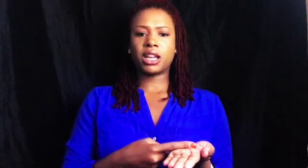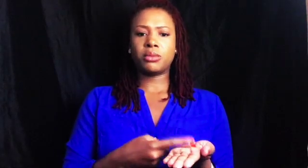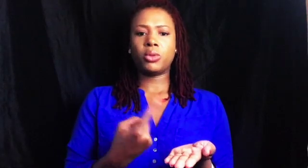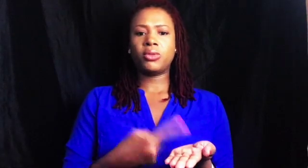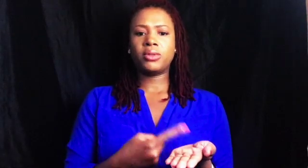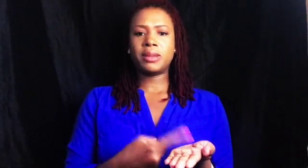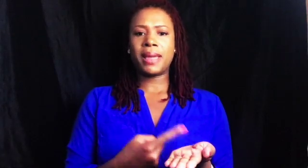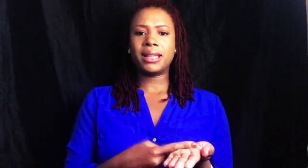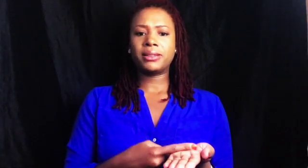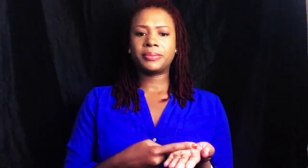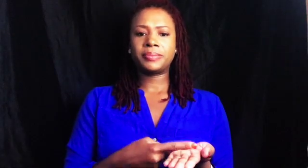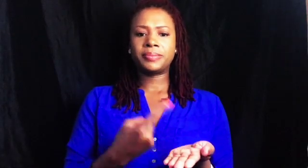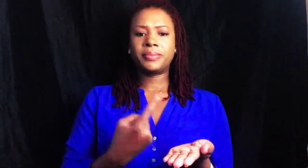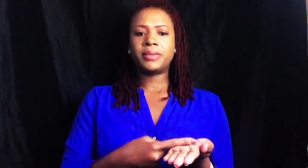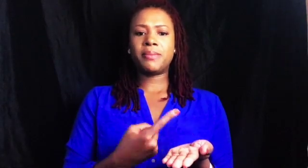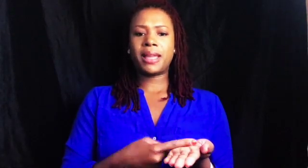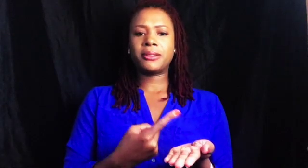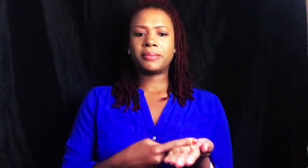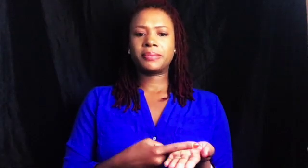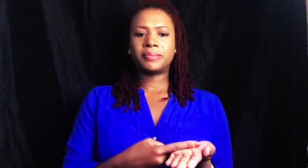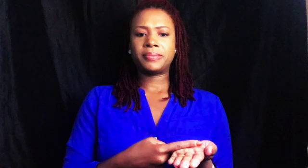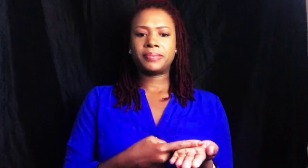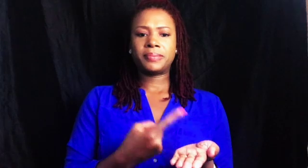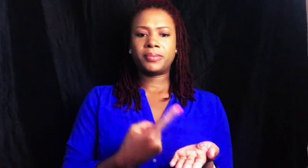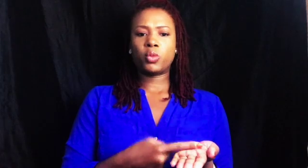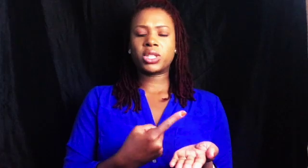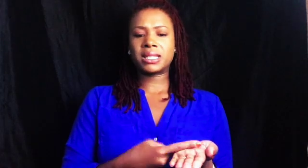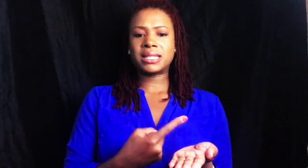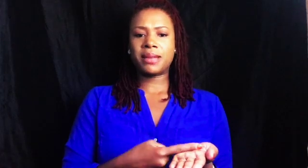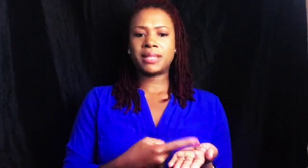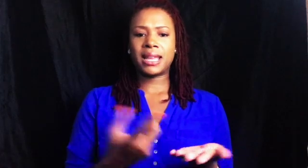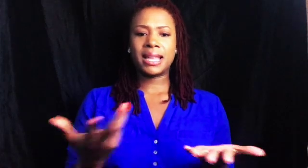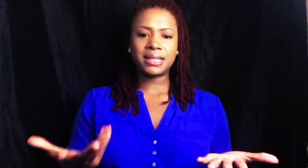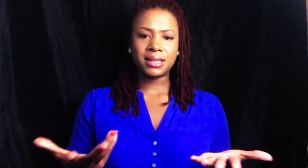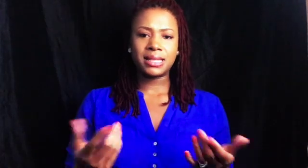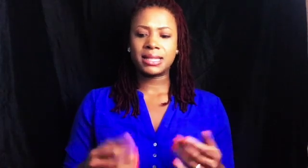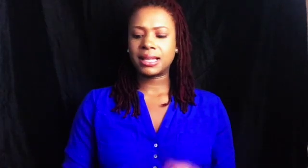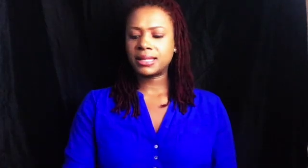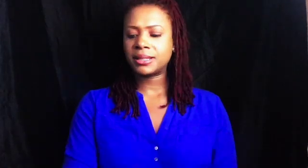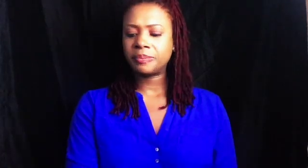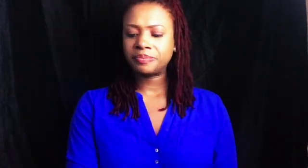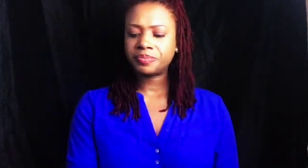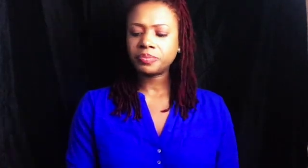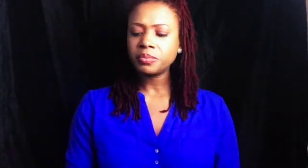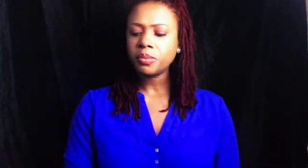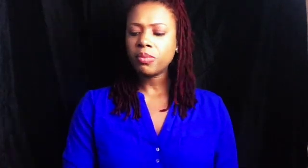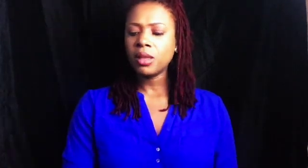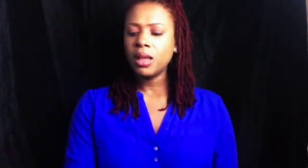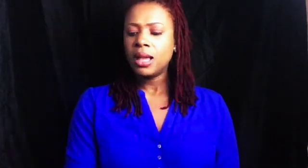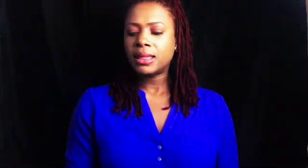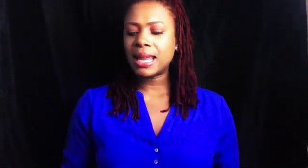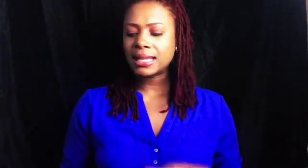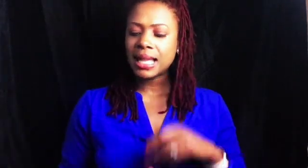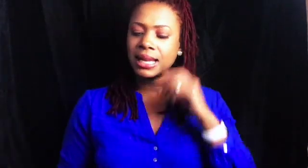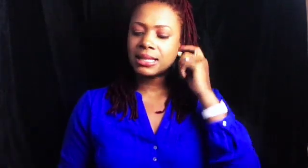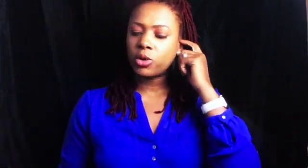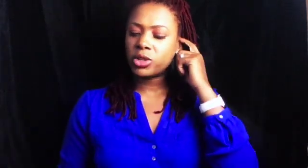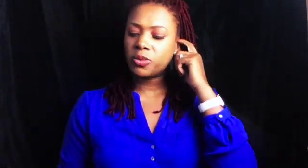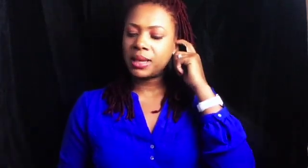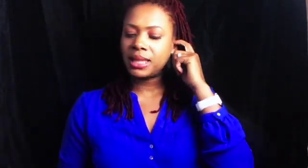move. Debate, debate, which is the same sign as discuss. The next sign is going to be the